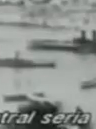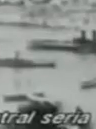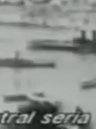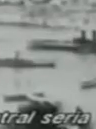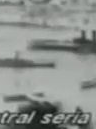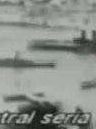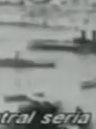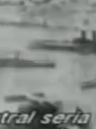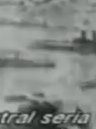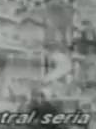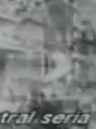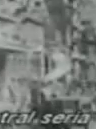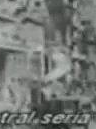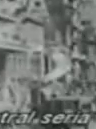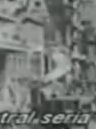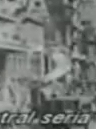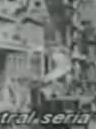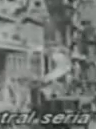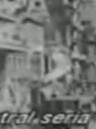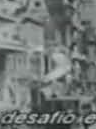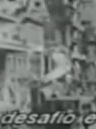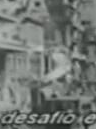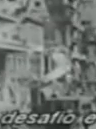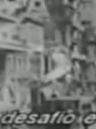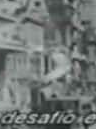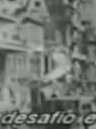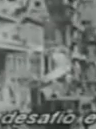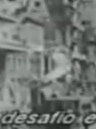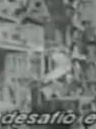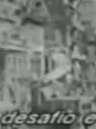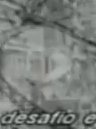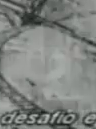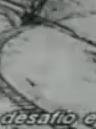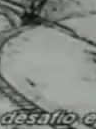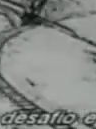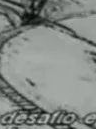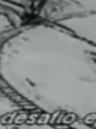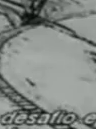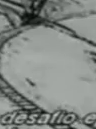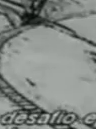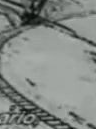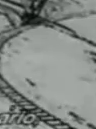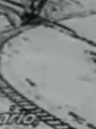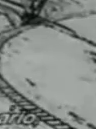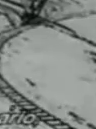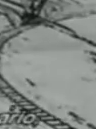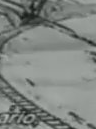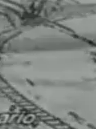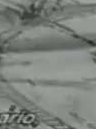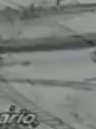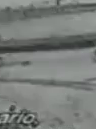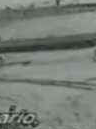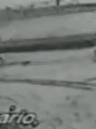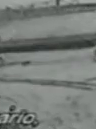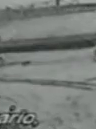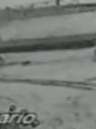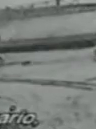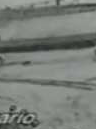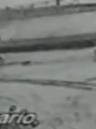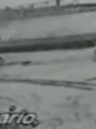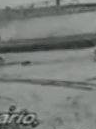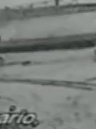Center stage would be Montevideo, the capital city, which rose to the challenge and built a new stadium, the Estadio